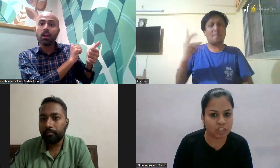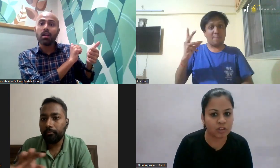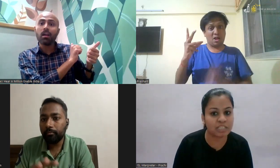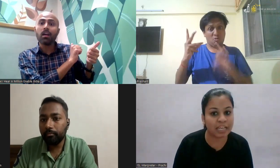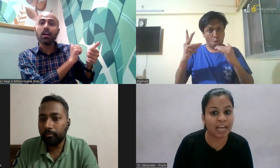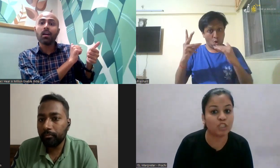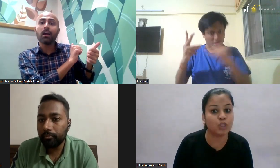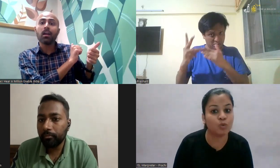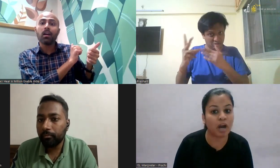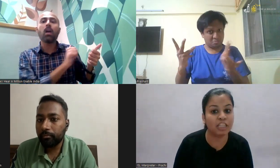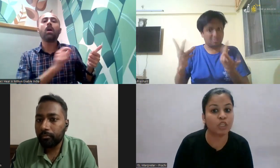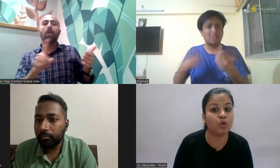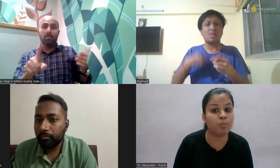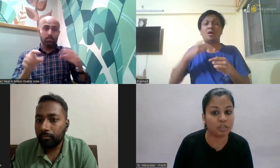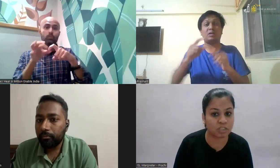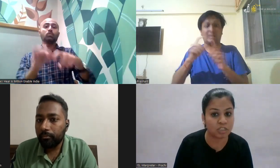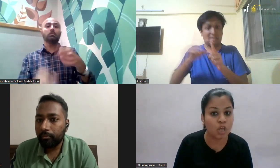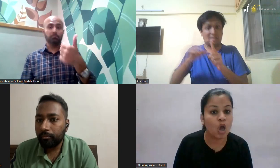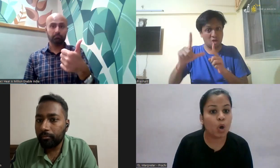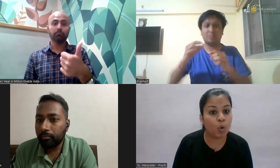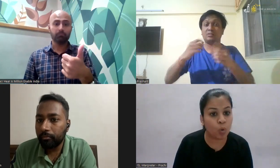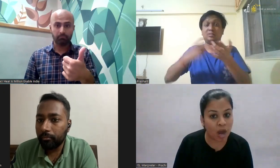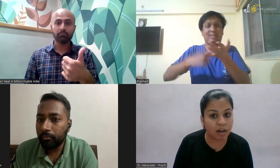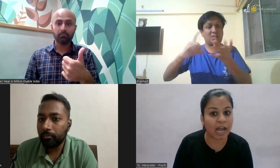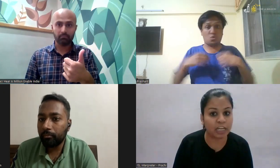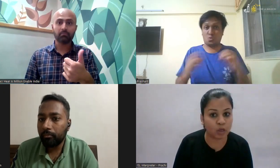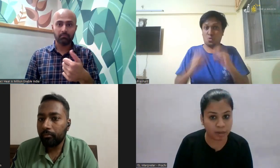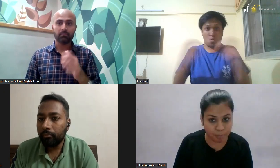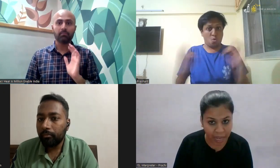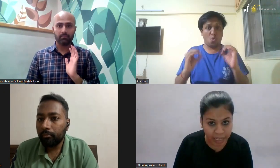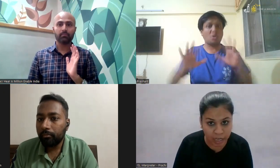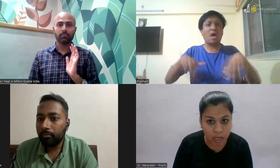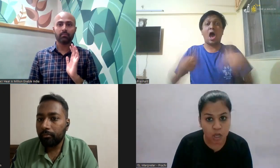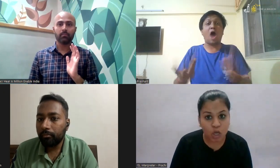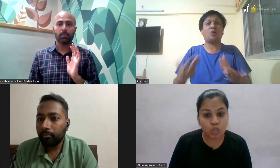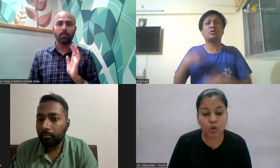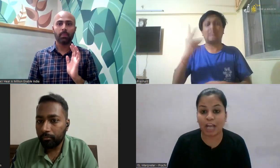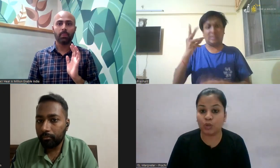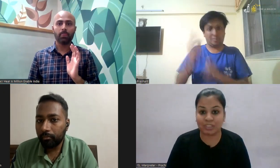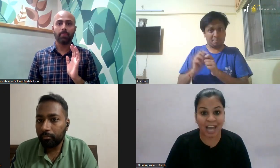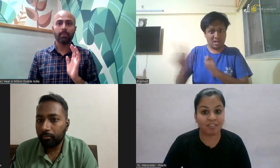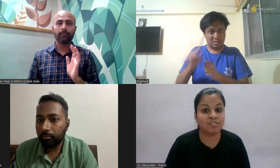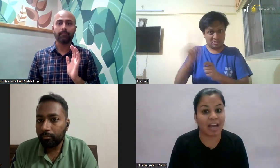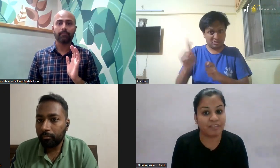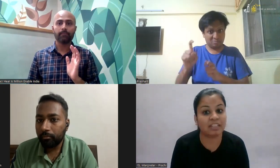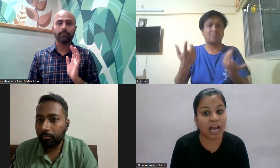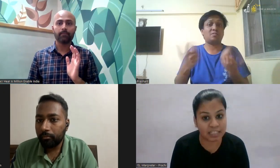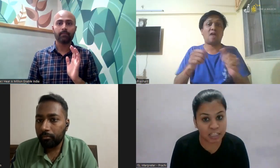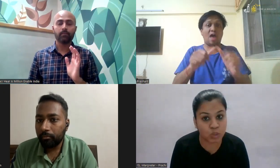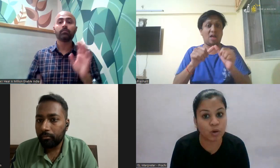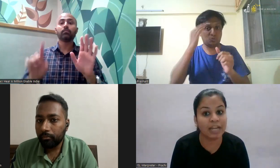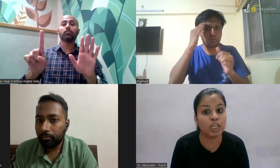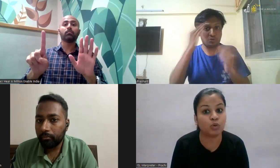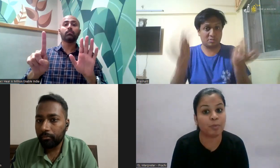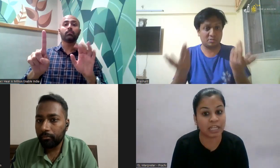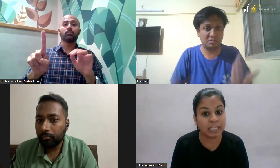the question. You are saying that you are the two persons who are riding on a bike. So I don't have a driving license.